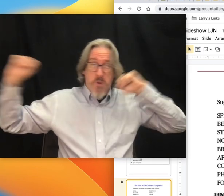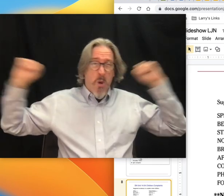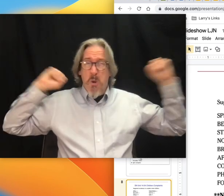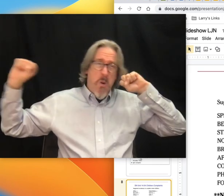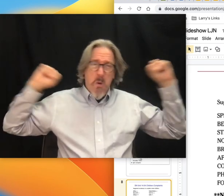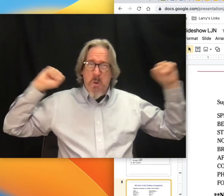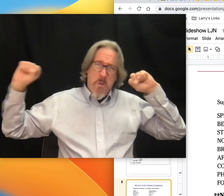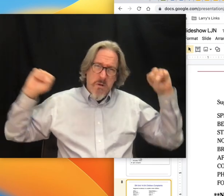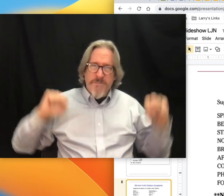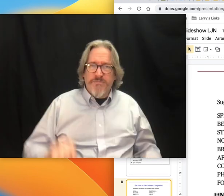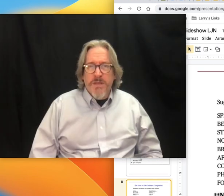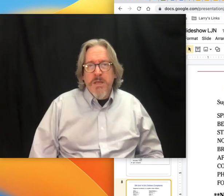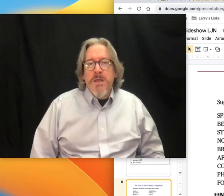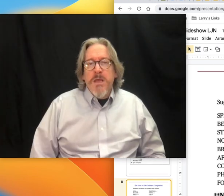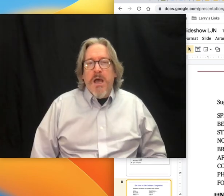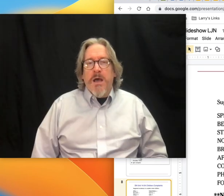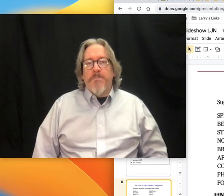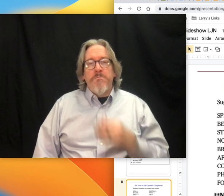this.